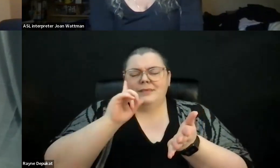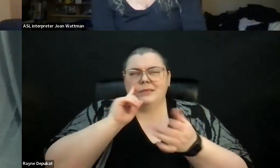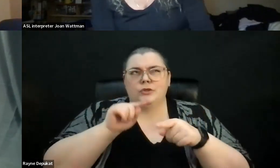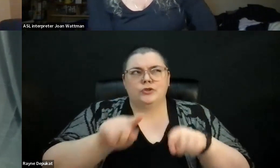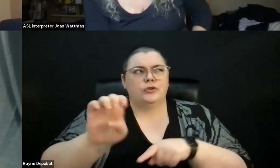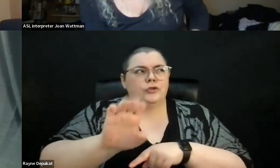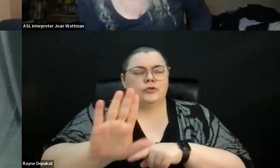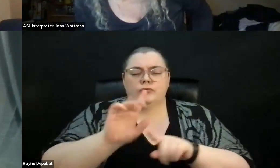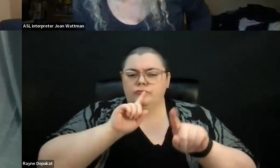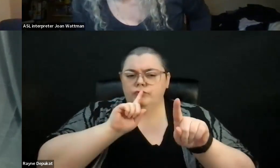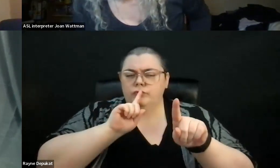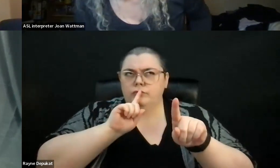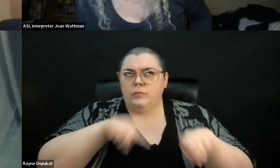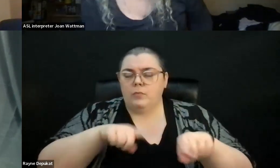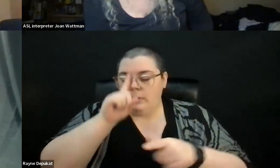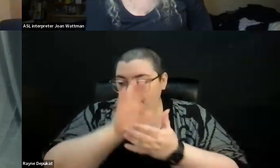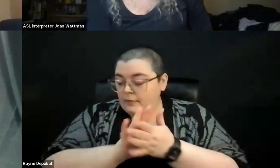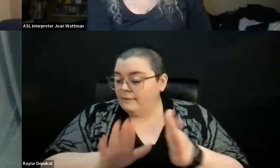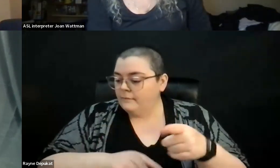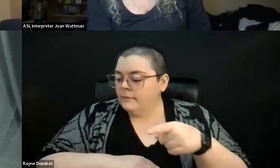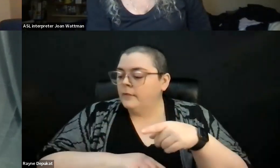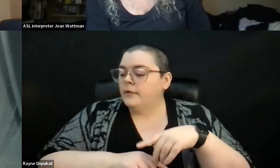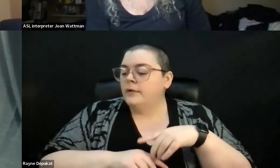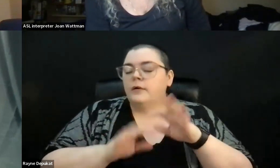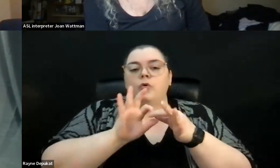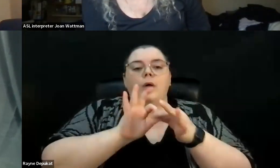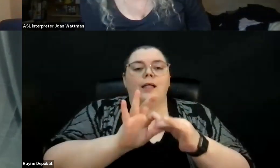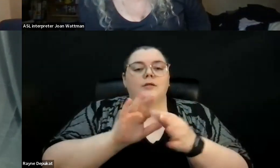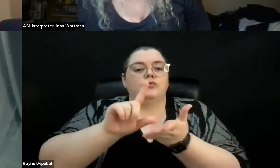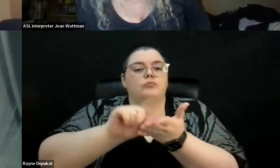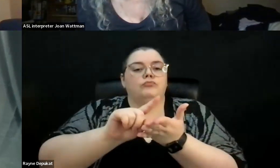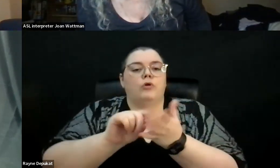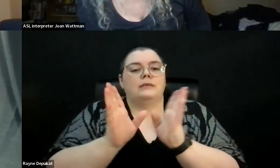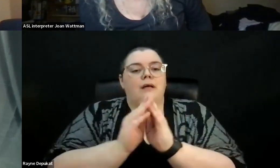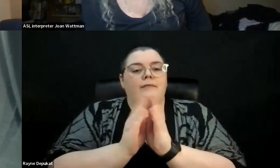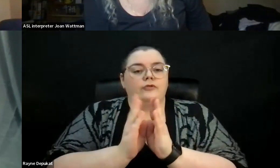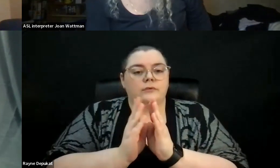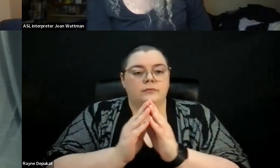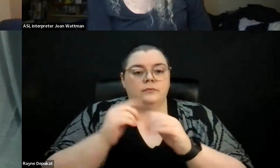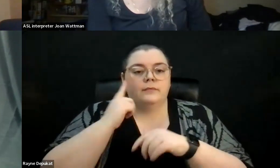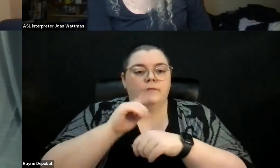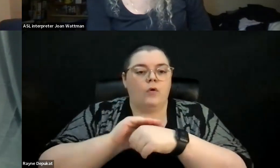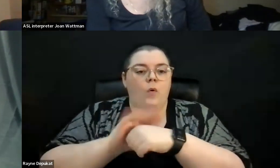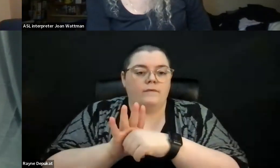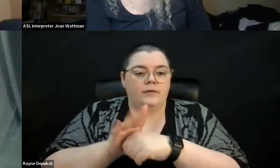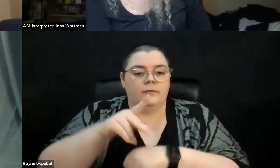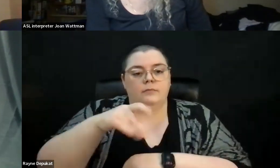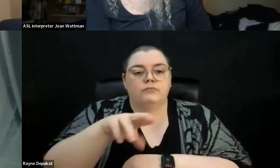One of the items I wanted to talk about has already been brought up during Ernest's report, I believe,